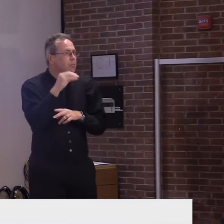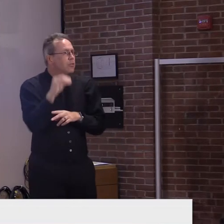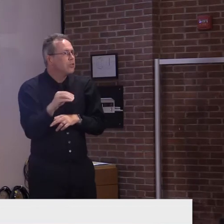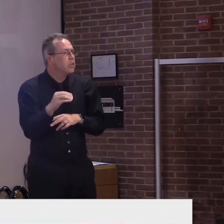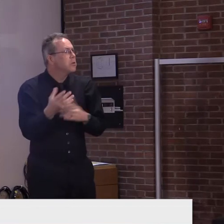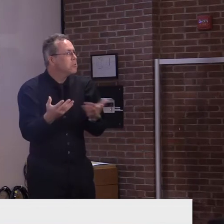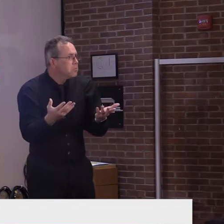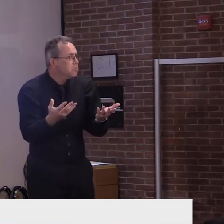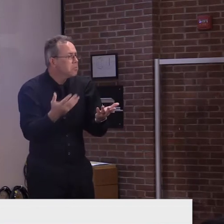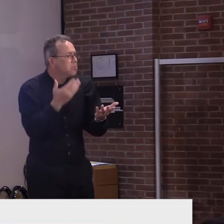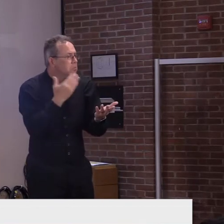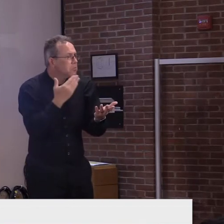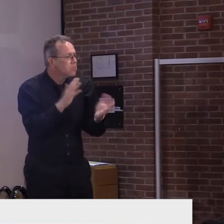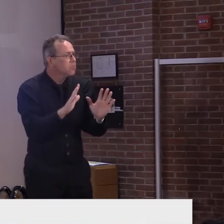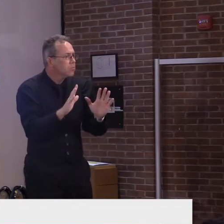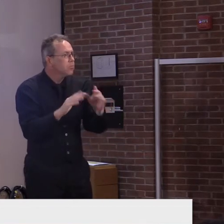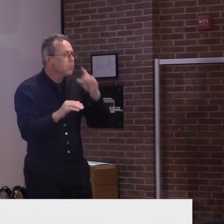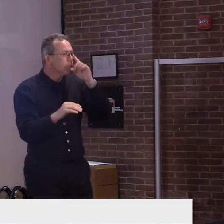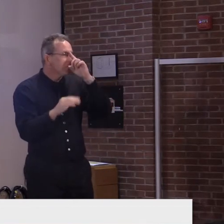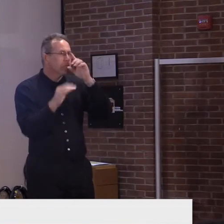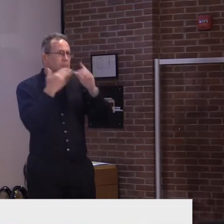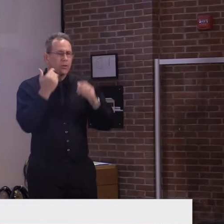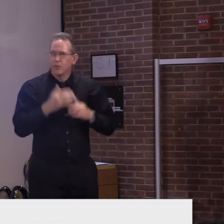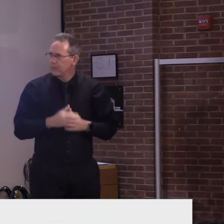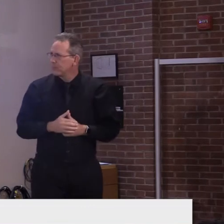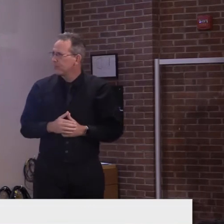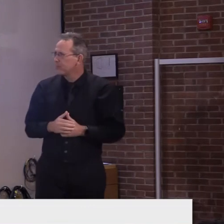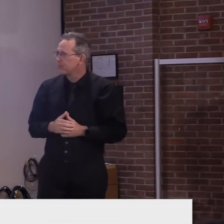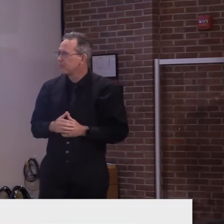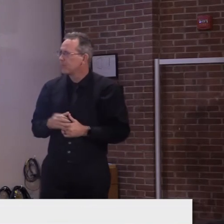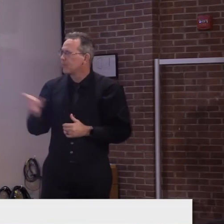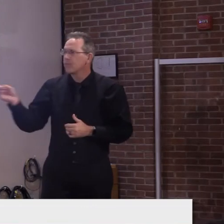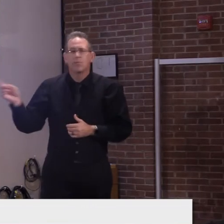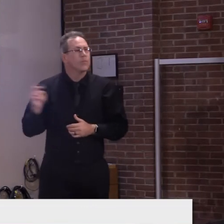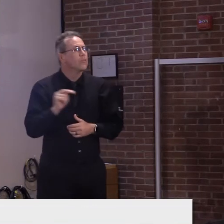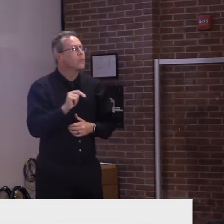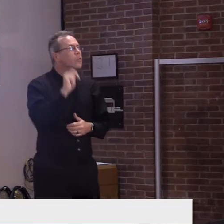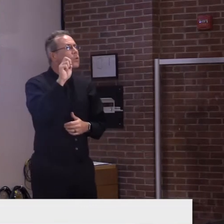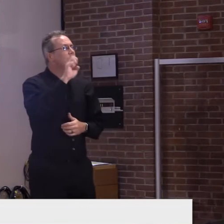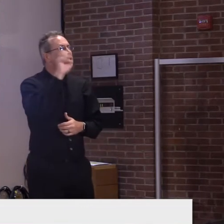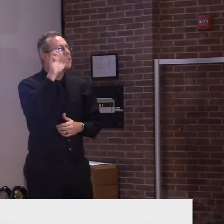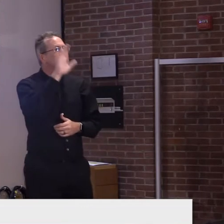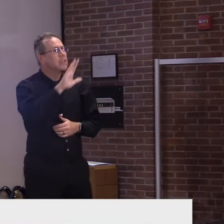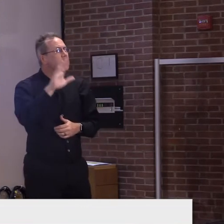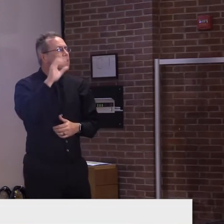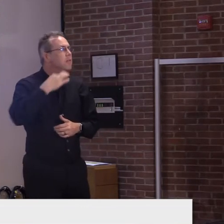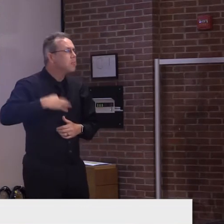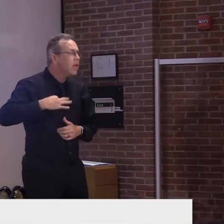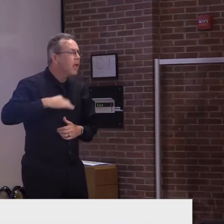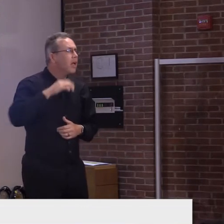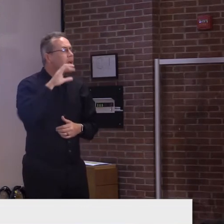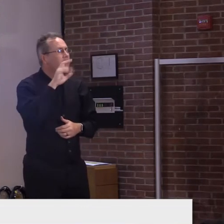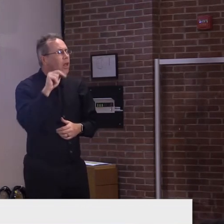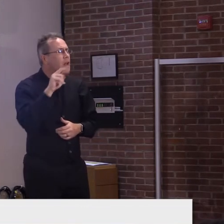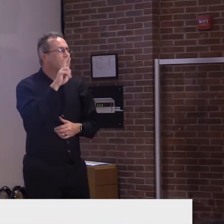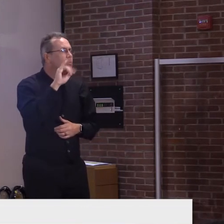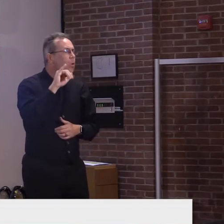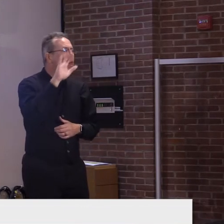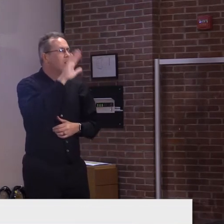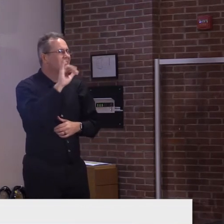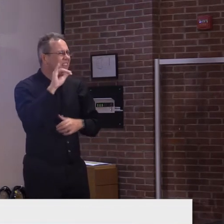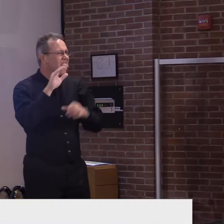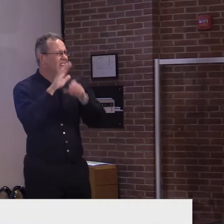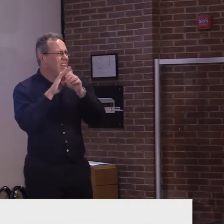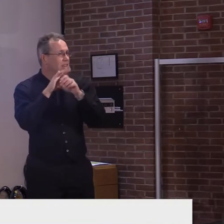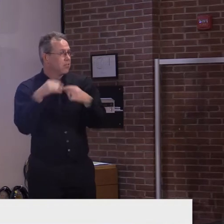all moving in the right direction. Closer to home in New England, we saw that we had 5,600 more cases this